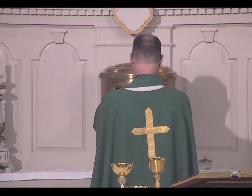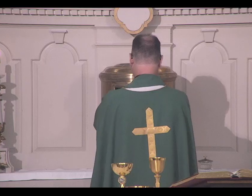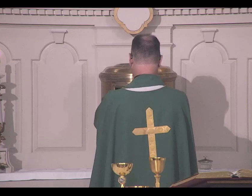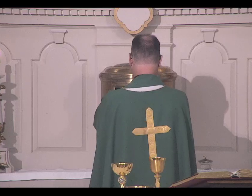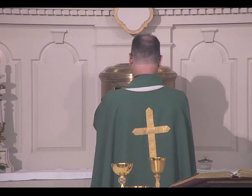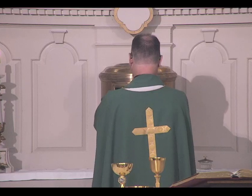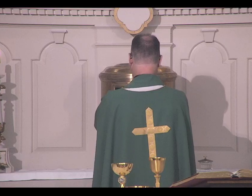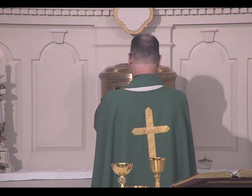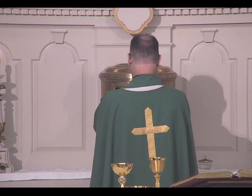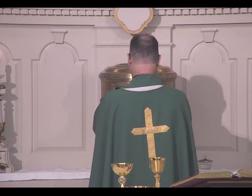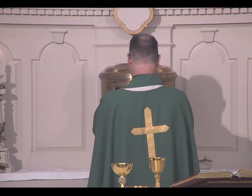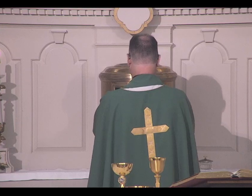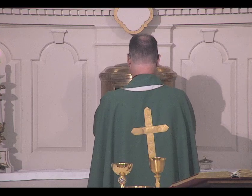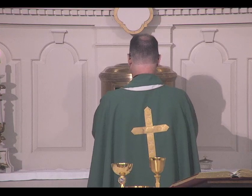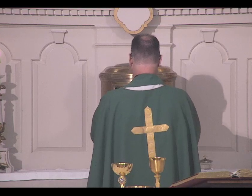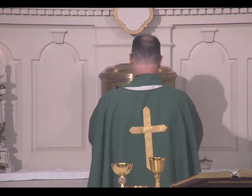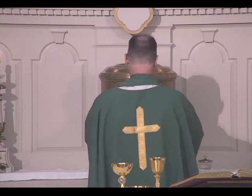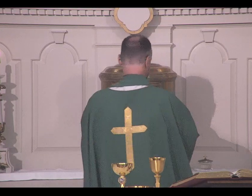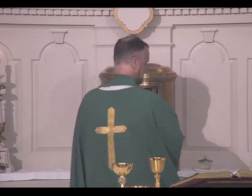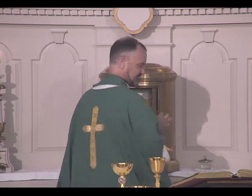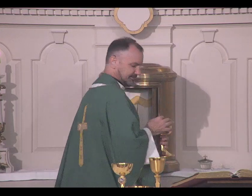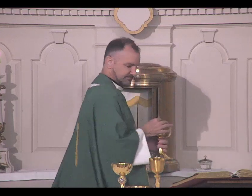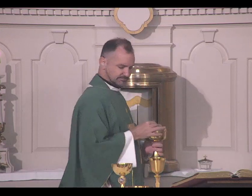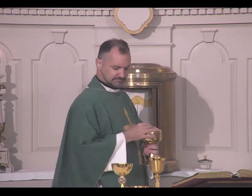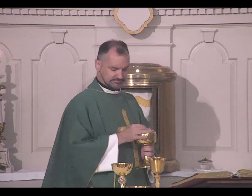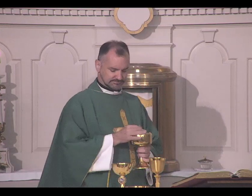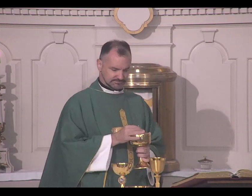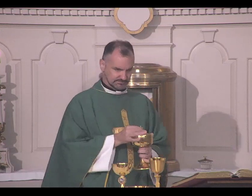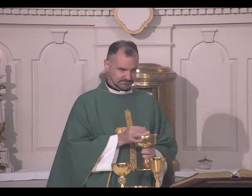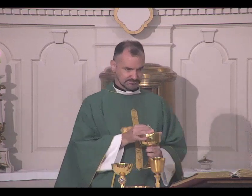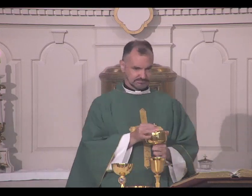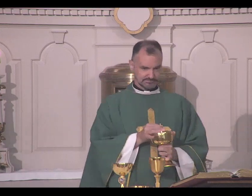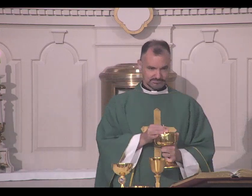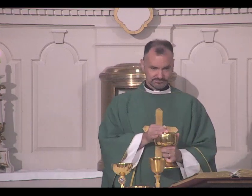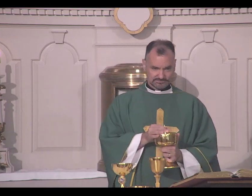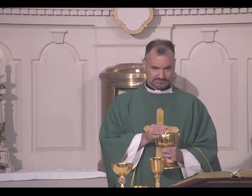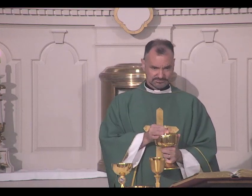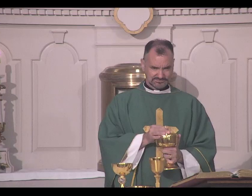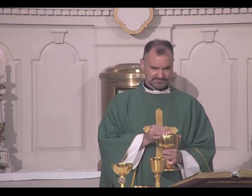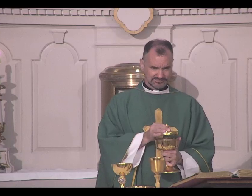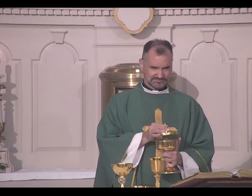Peace.